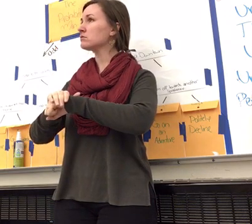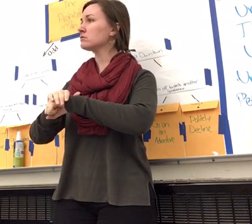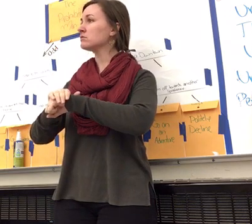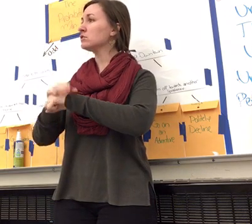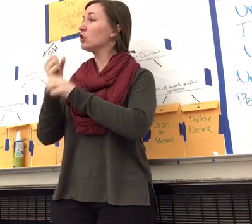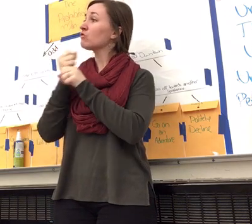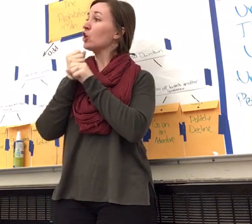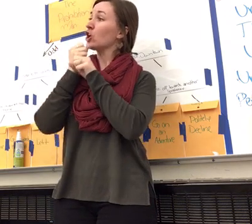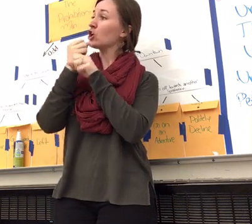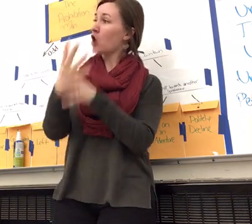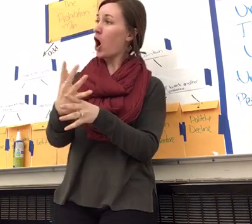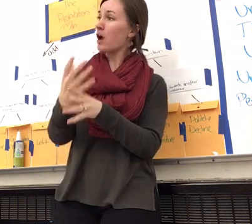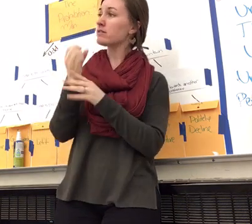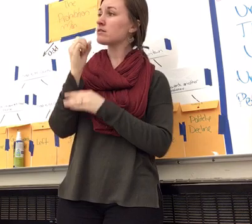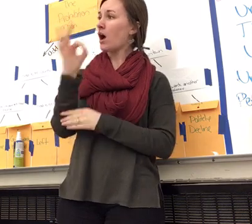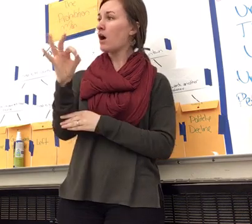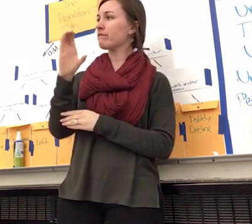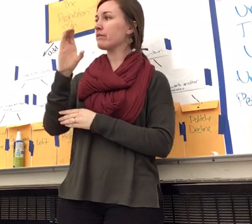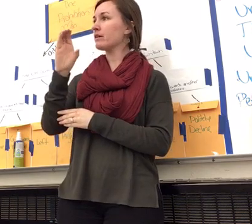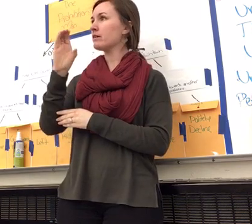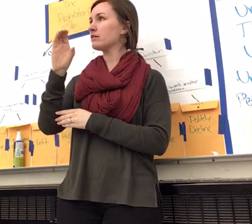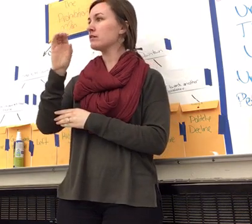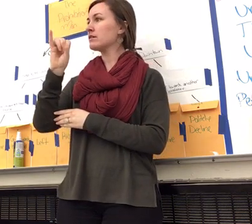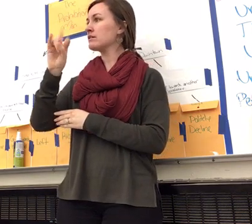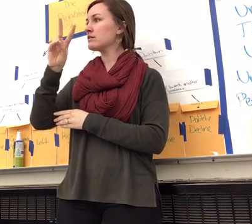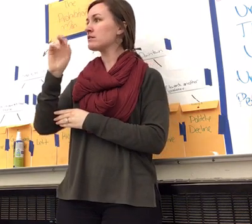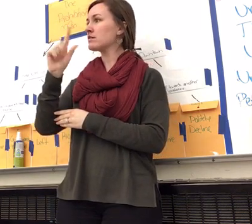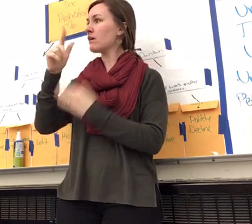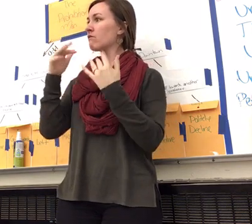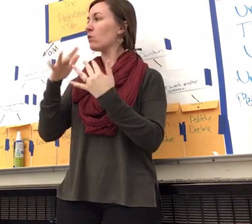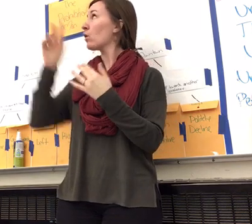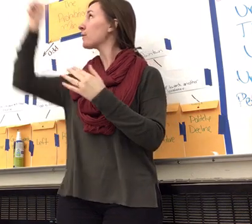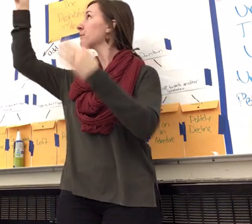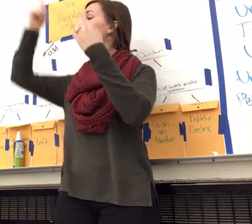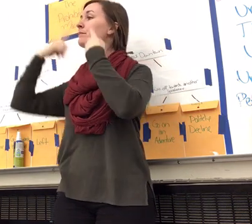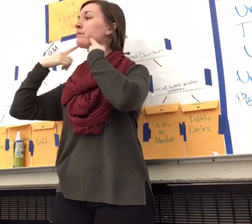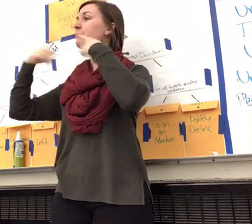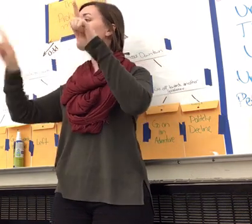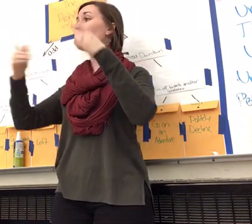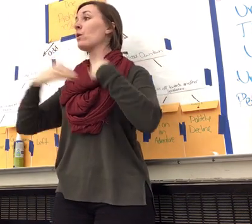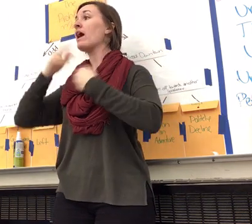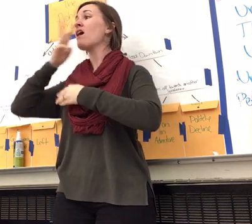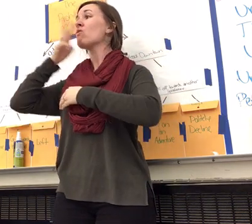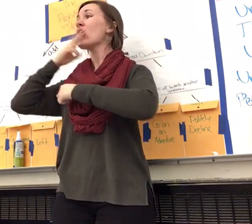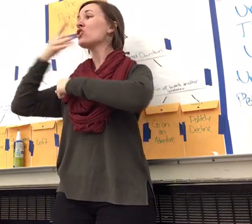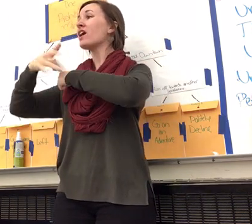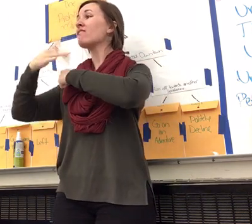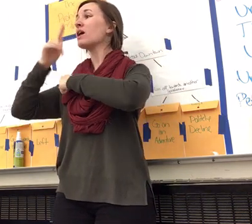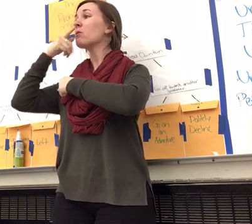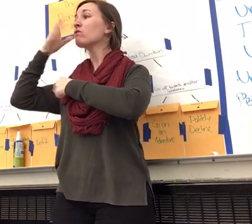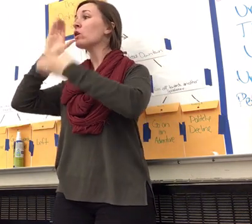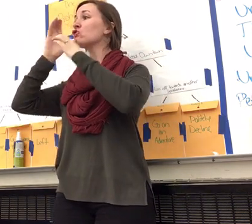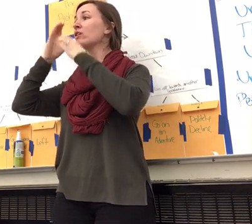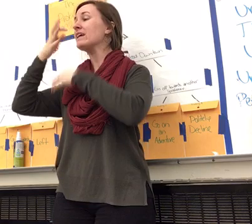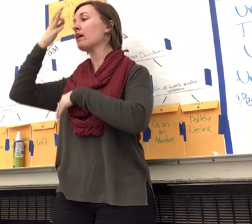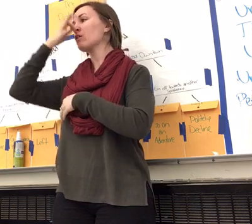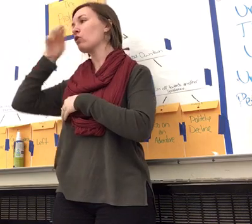of the Civil War, and then Reconstruction. Students, we have water available inside the main office. If you need some water, please head